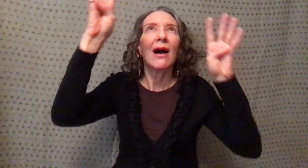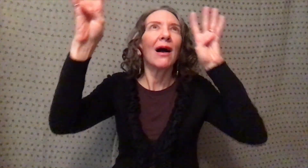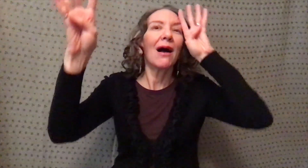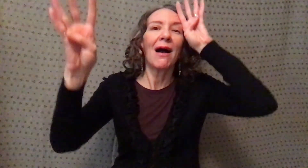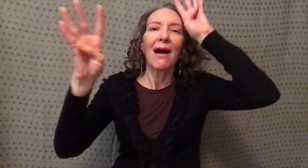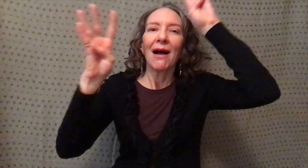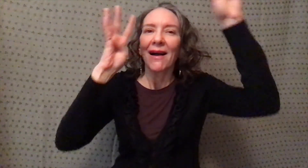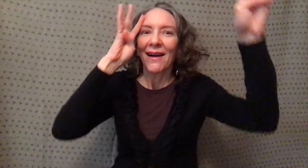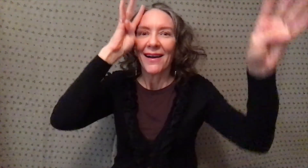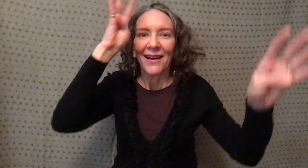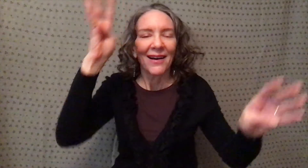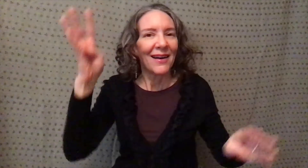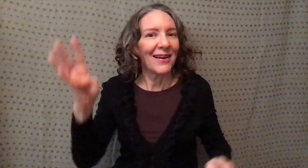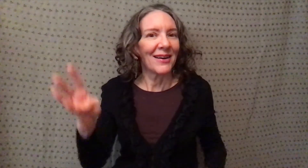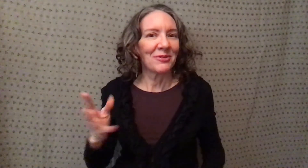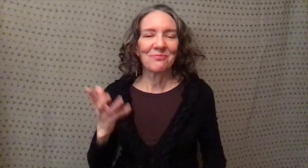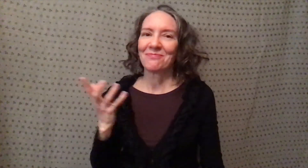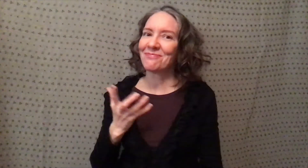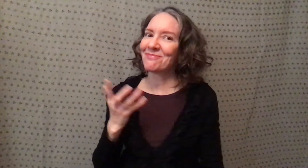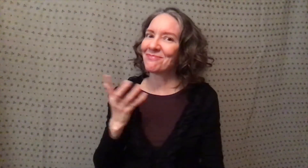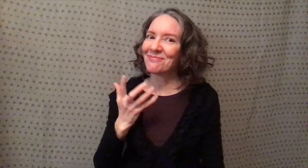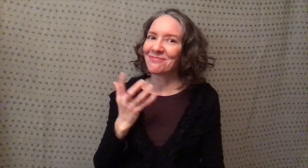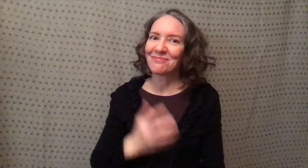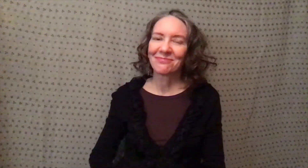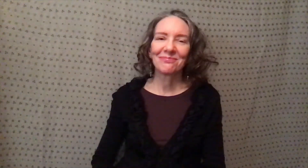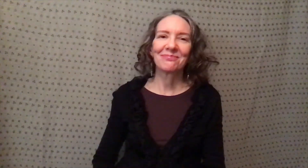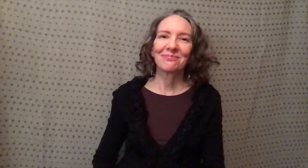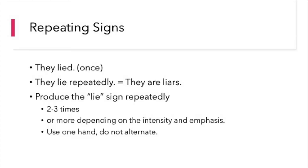She's so creative. Wow.